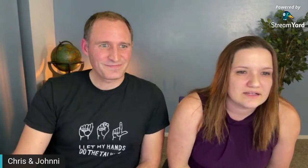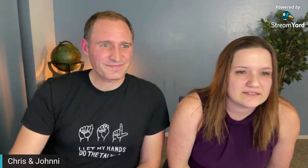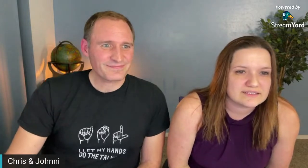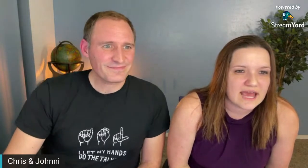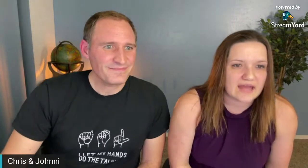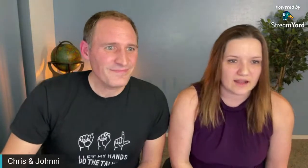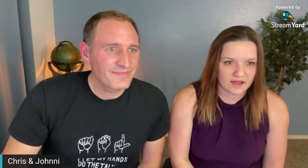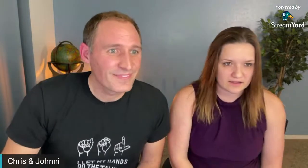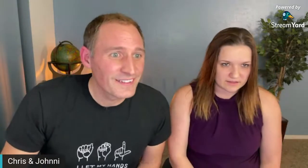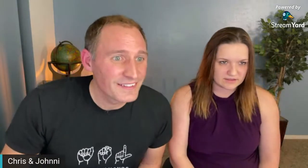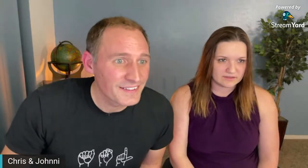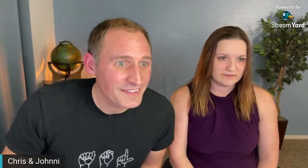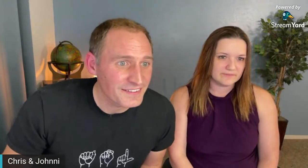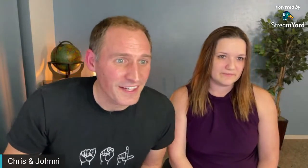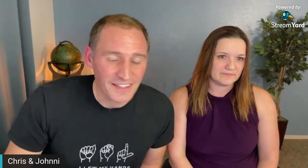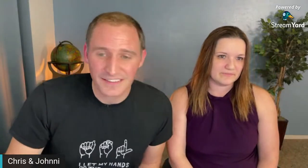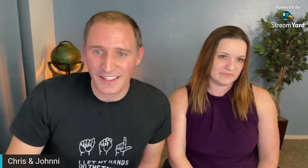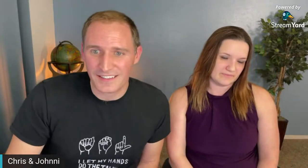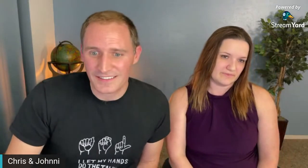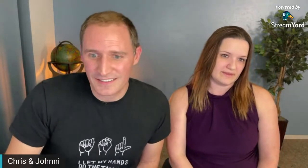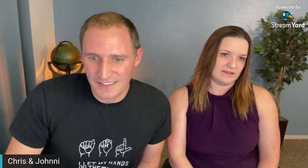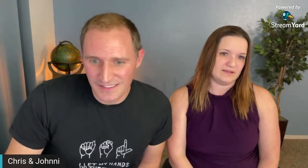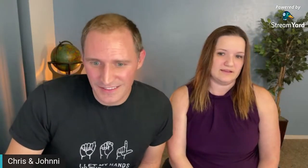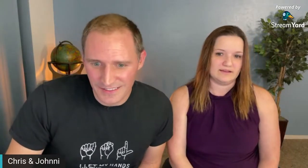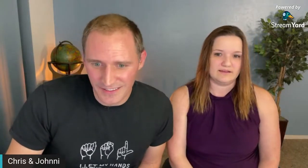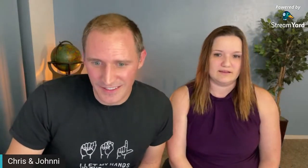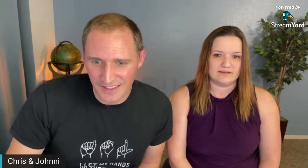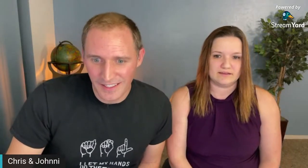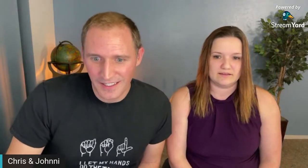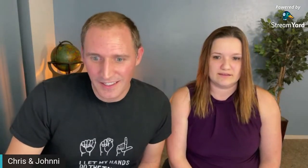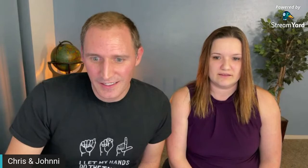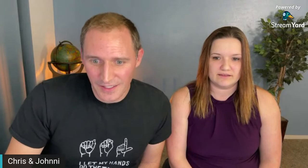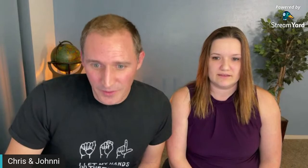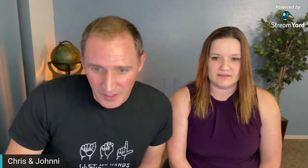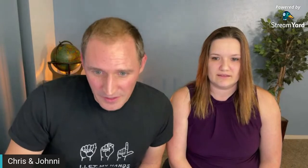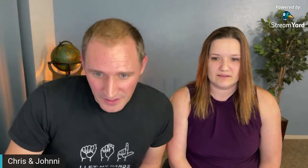Cassandra Tadlock. Cassandra Tadlock. All right. There we go.